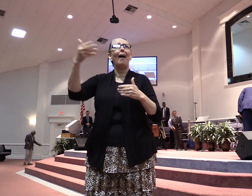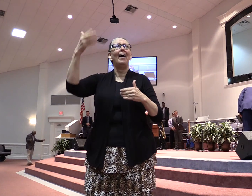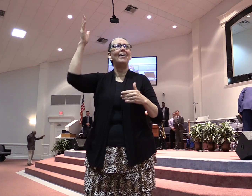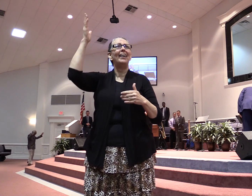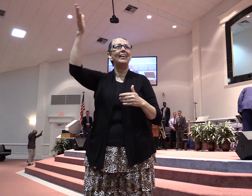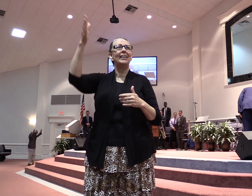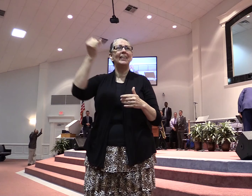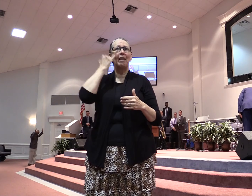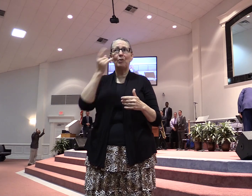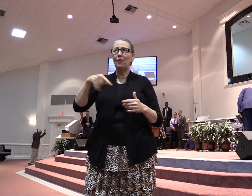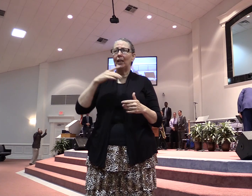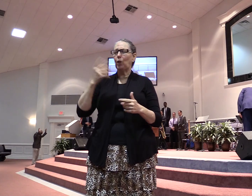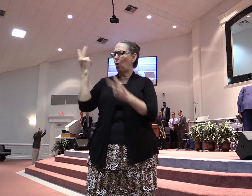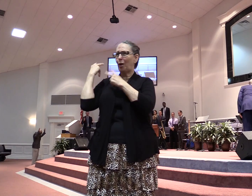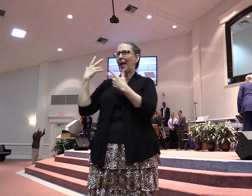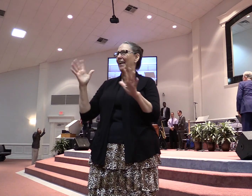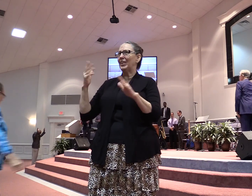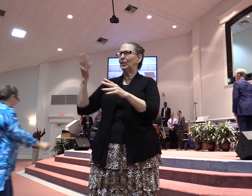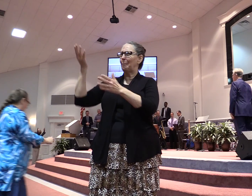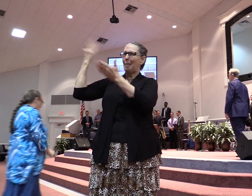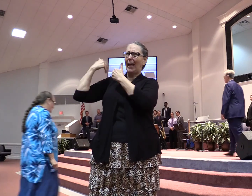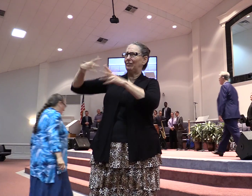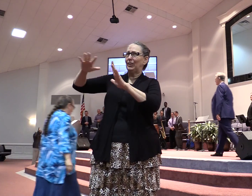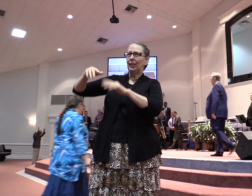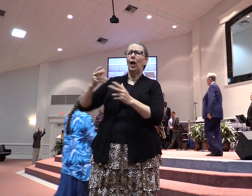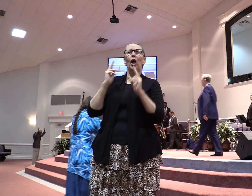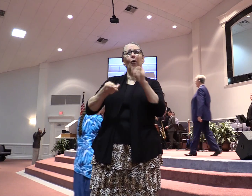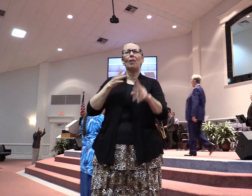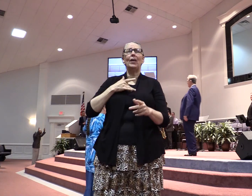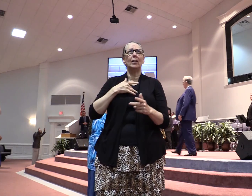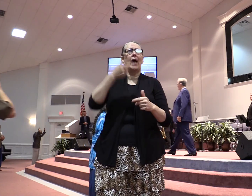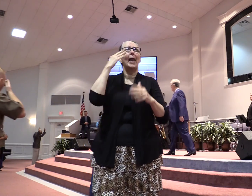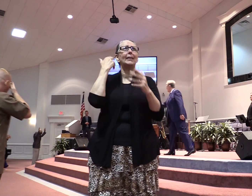If that's you, hurry to this altar right now. Hurry.